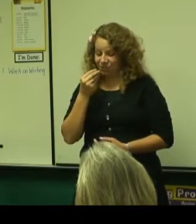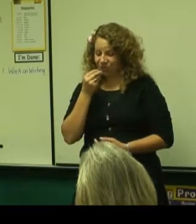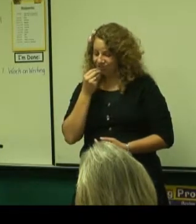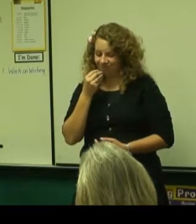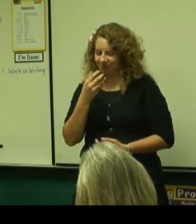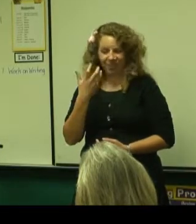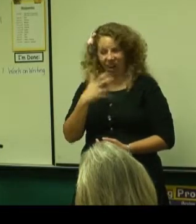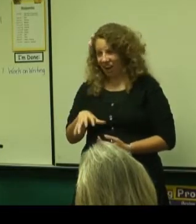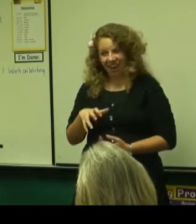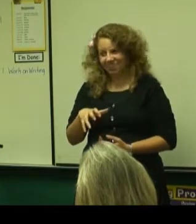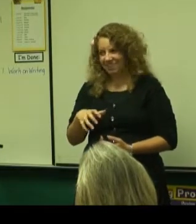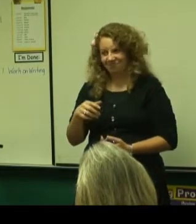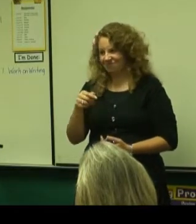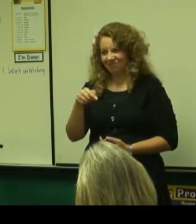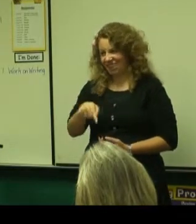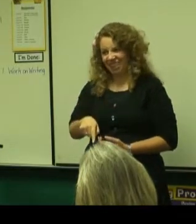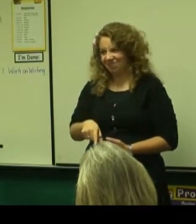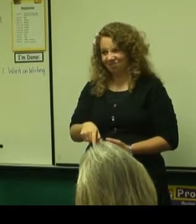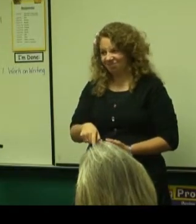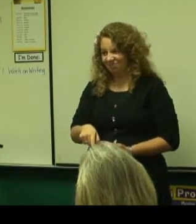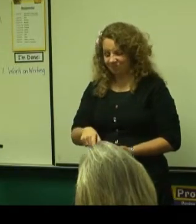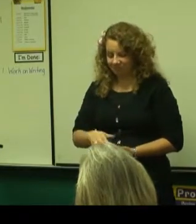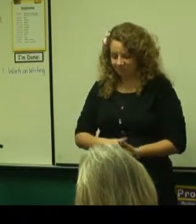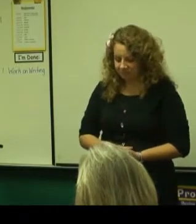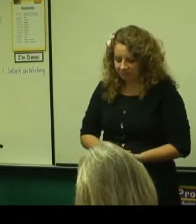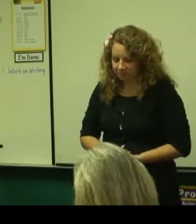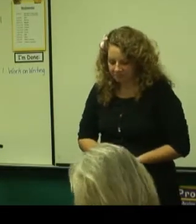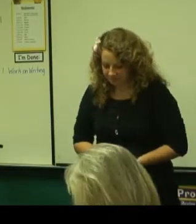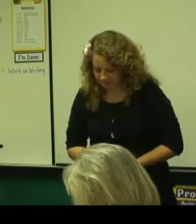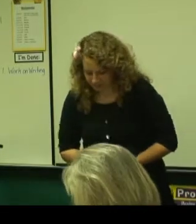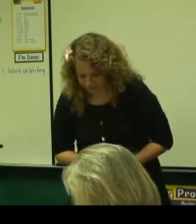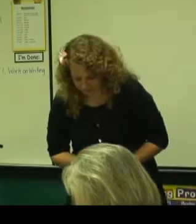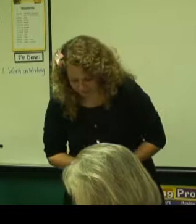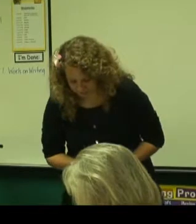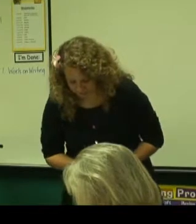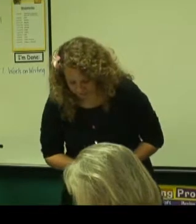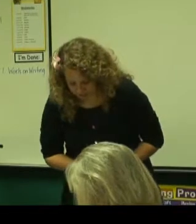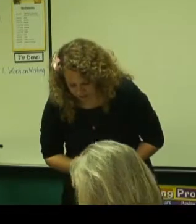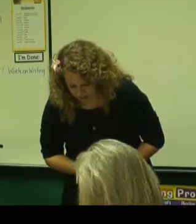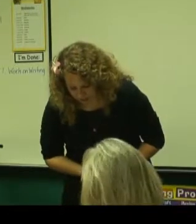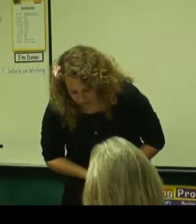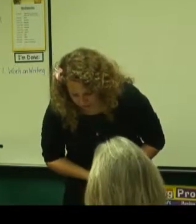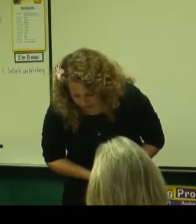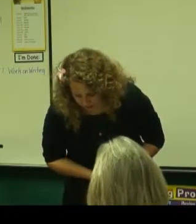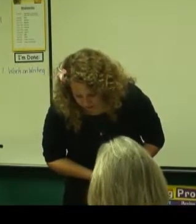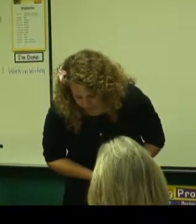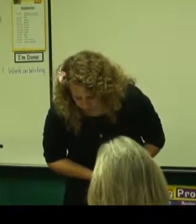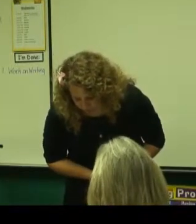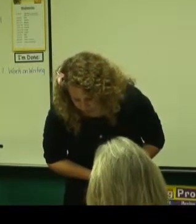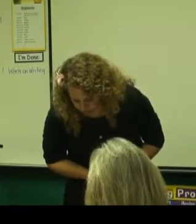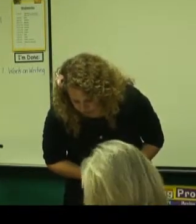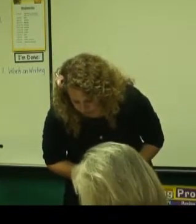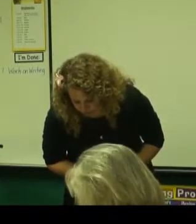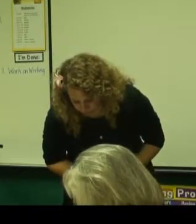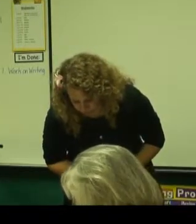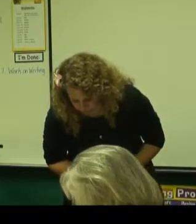food hot it. Okay. in 4.2, we'll go